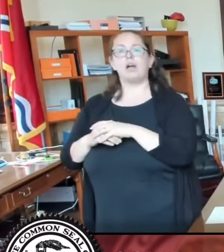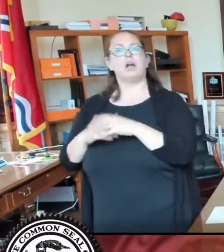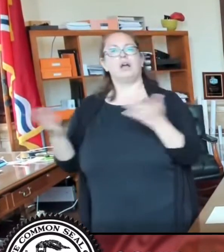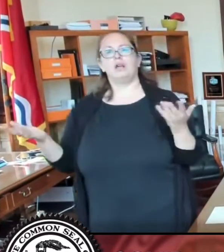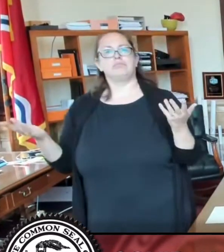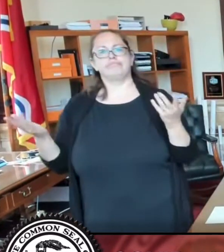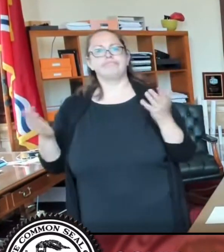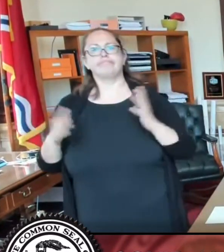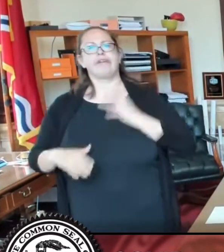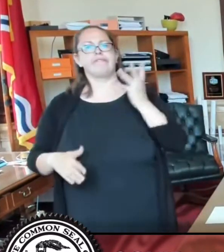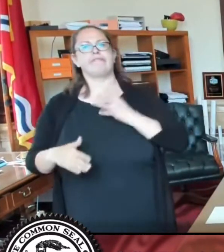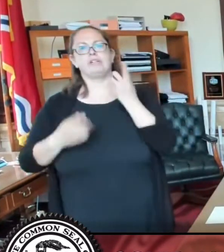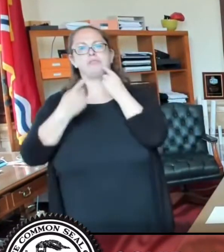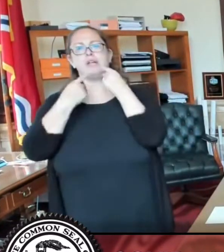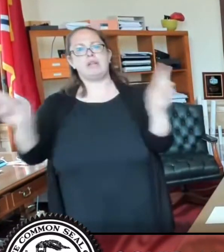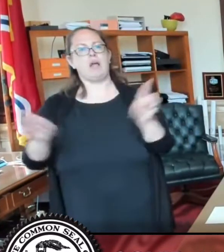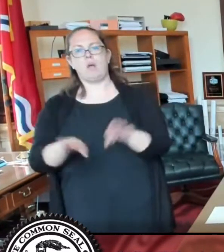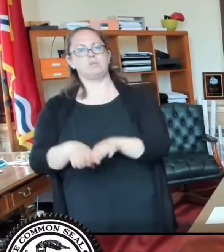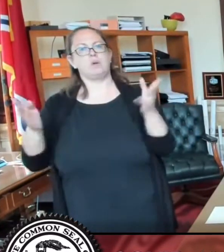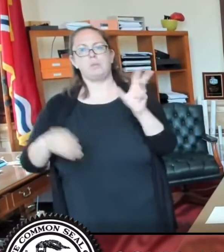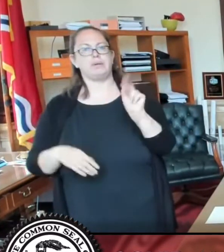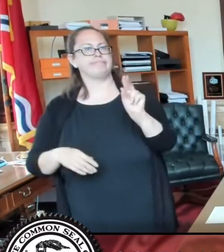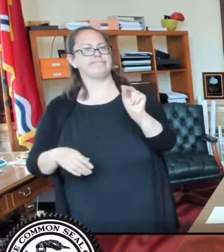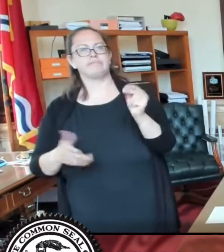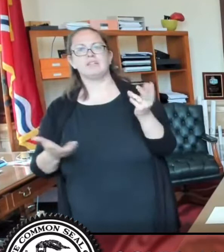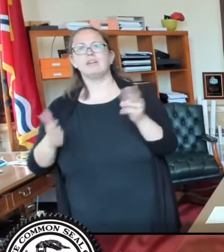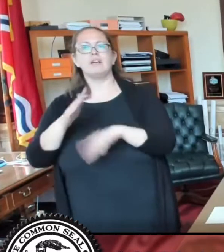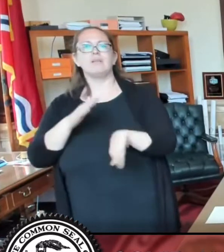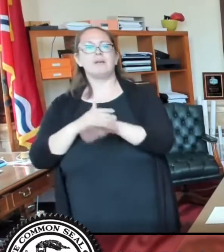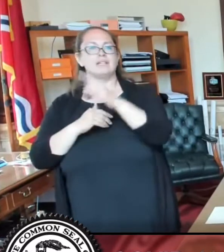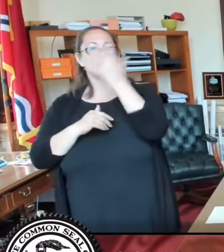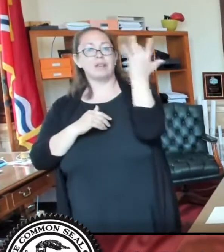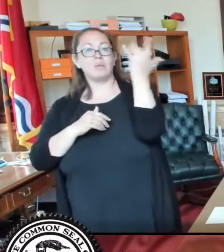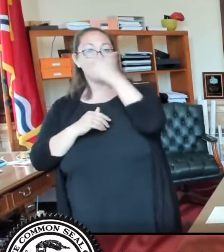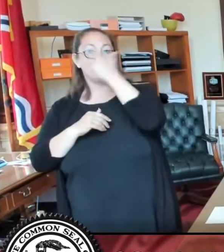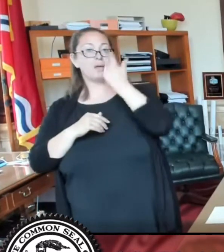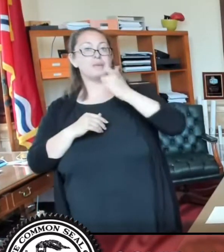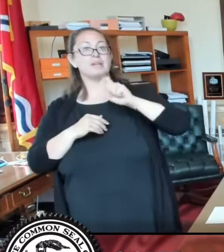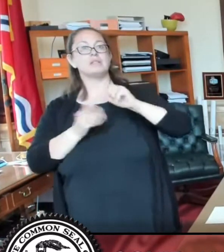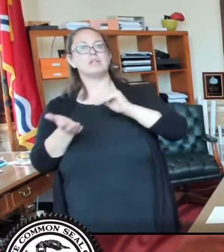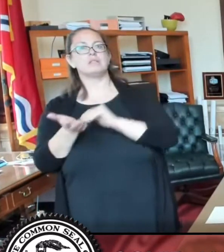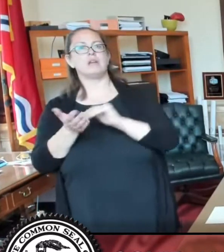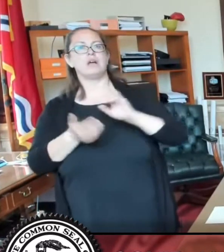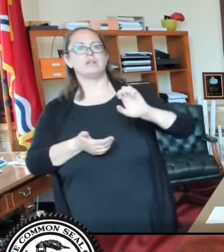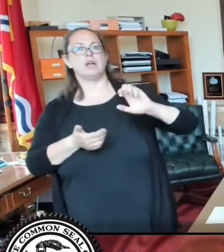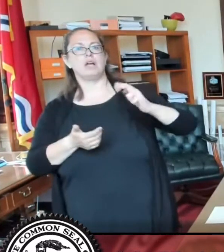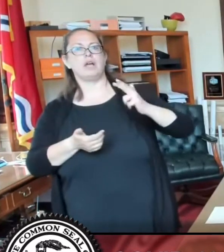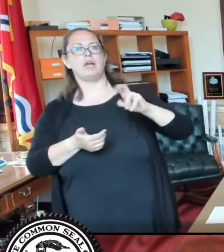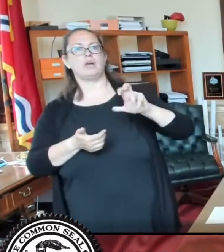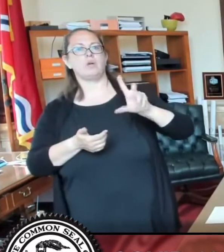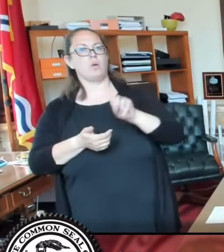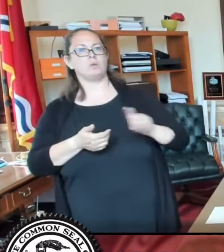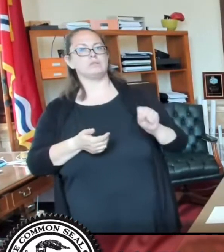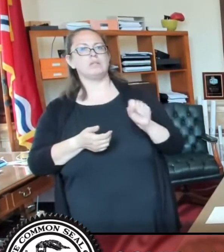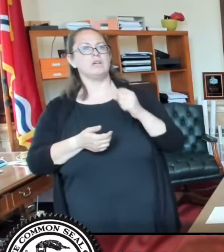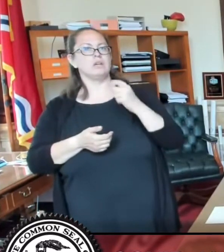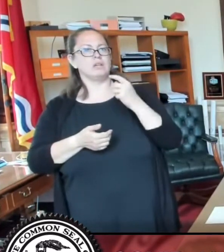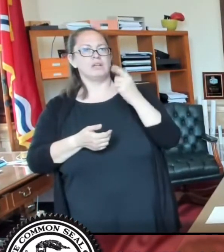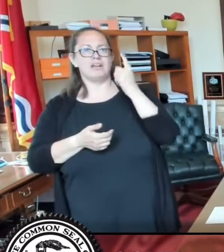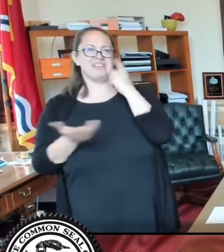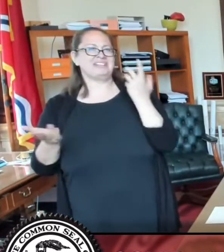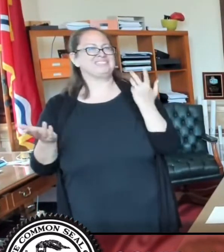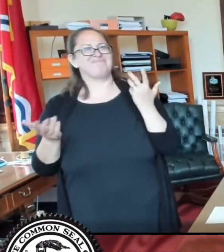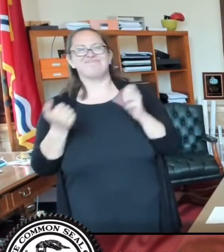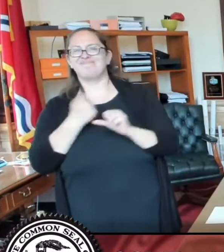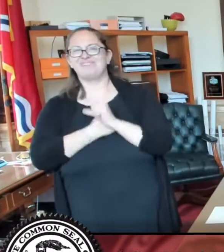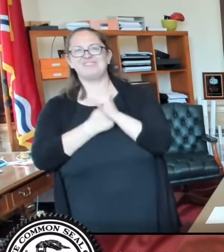made an announcement that they're open, fundamentally because Dr. Eccles thinks that that's just a risk that